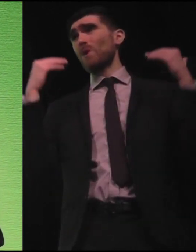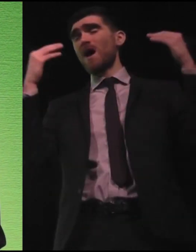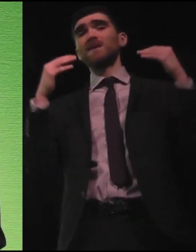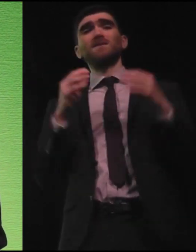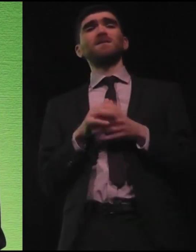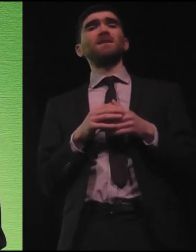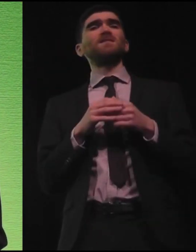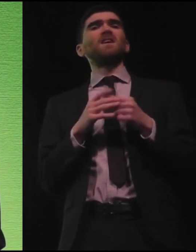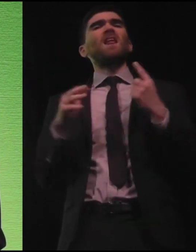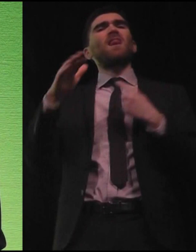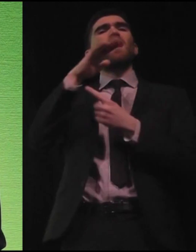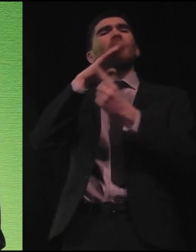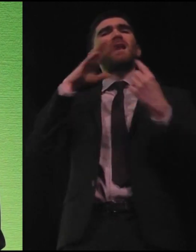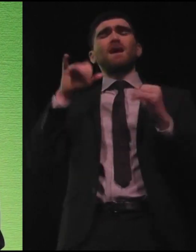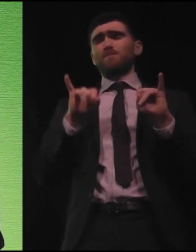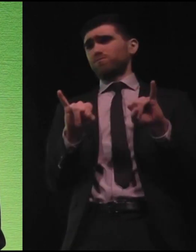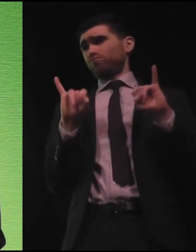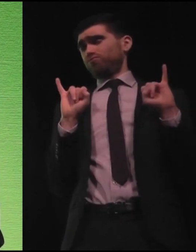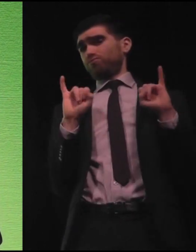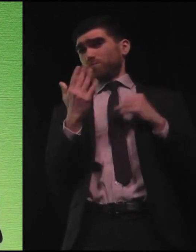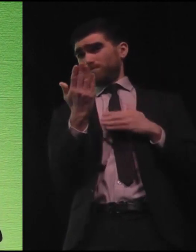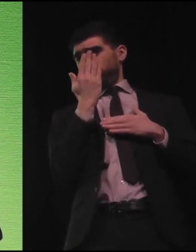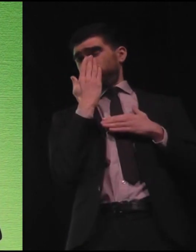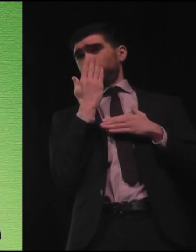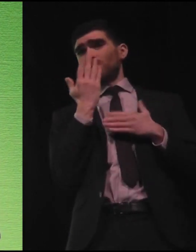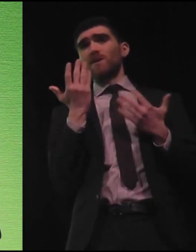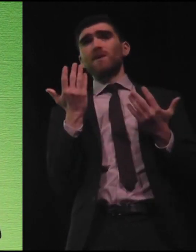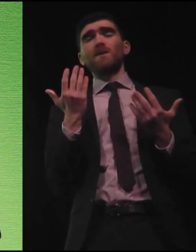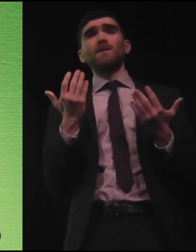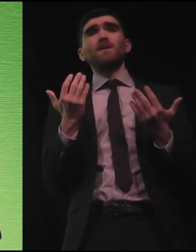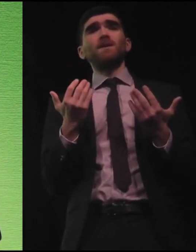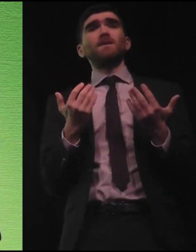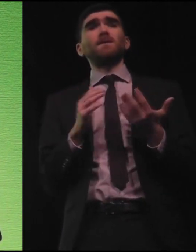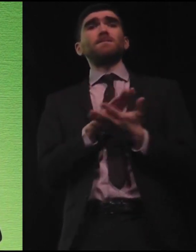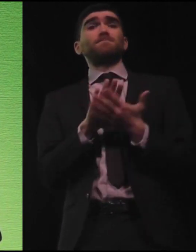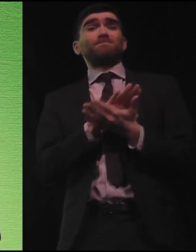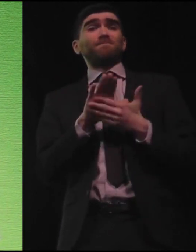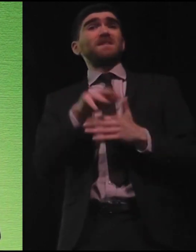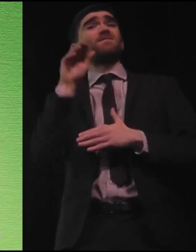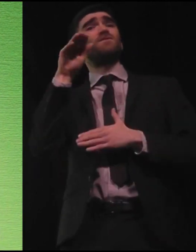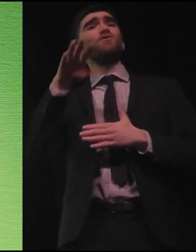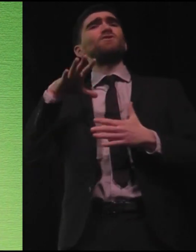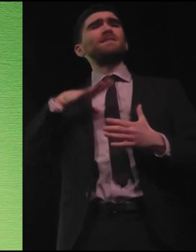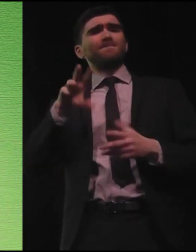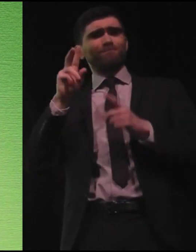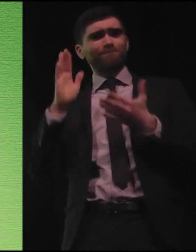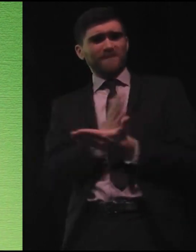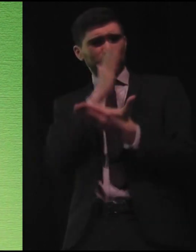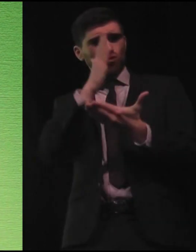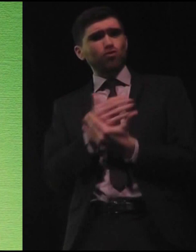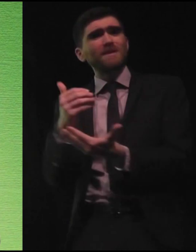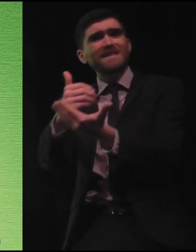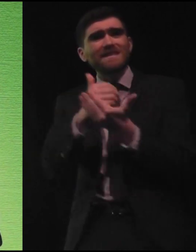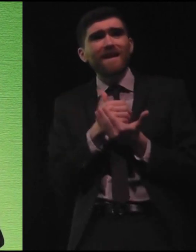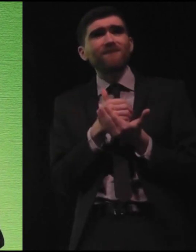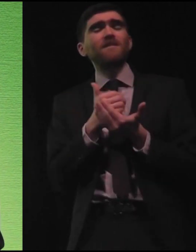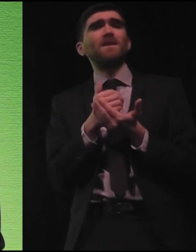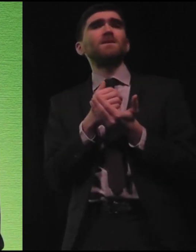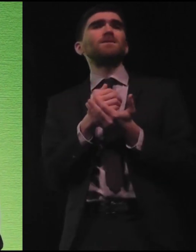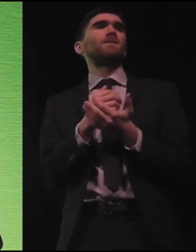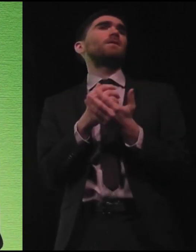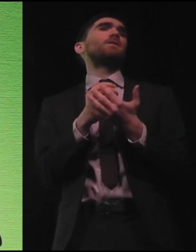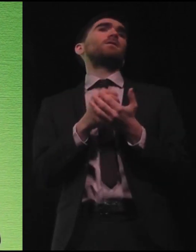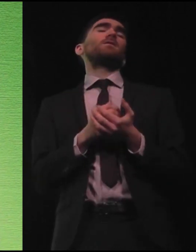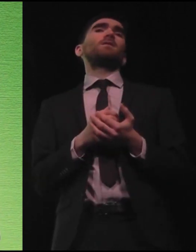We need to secure our future too. We have much to prove, each of us. Whether we're in conversation with